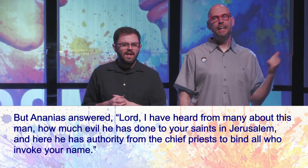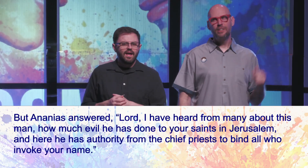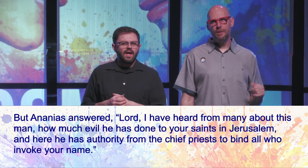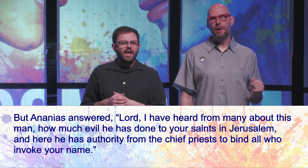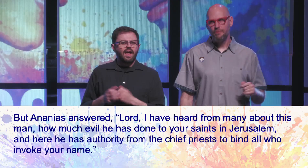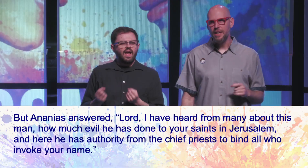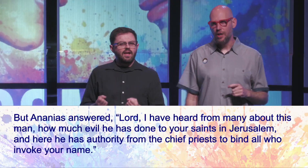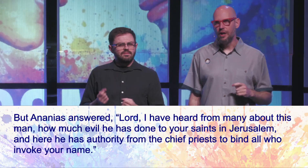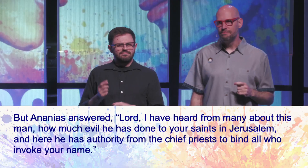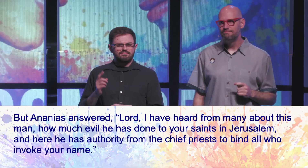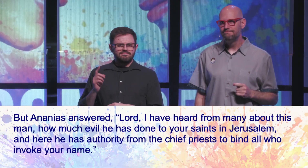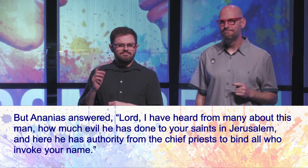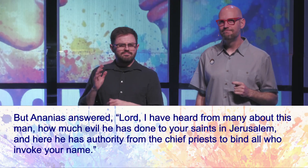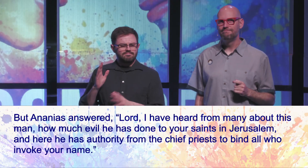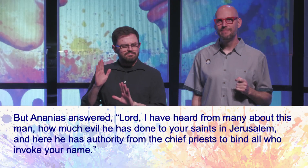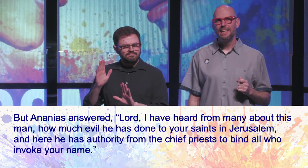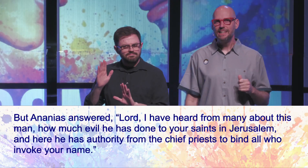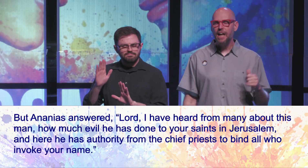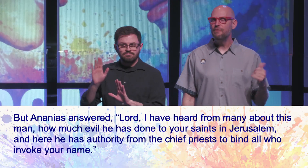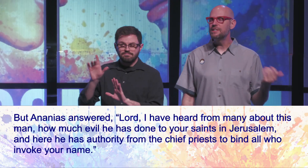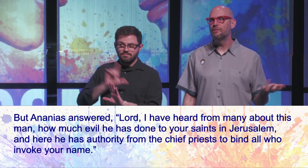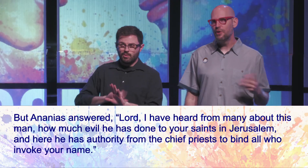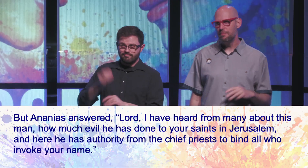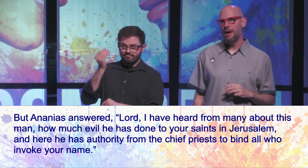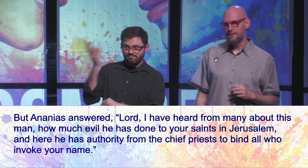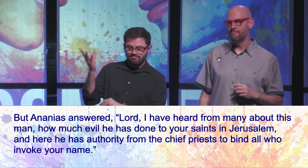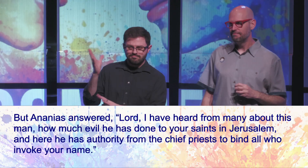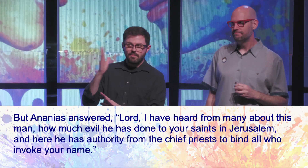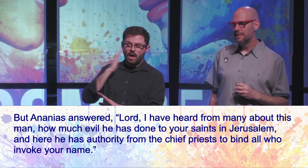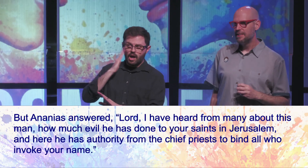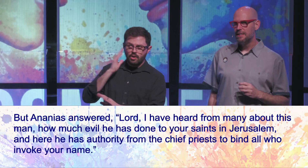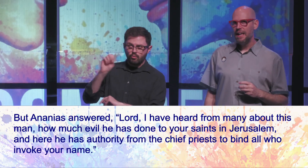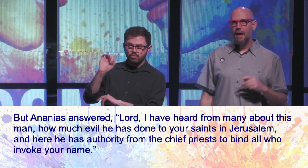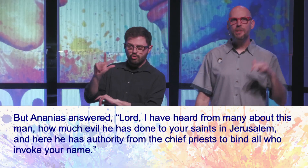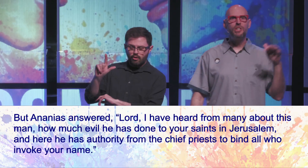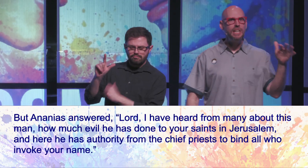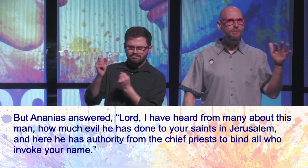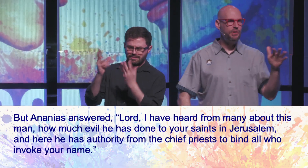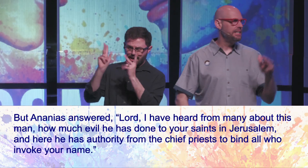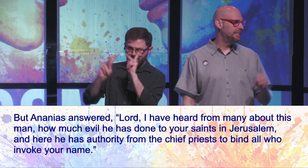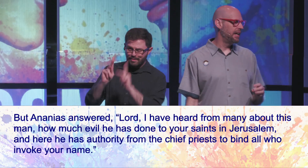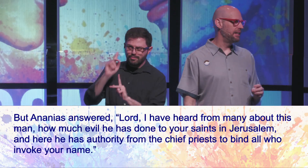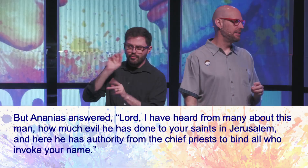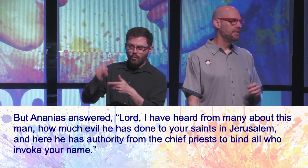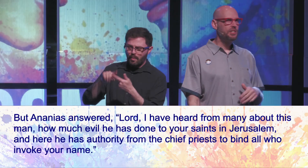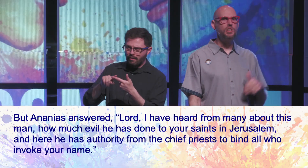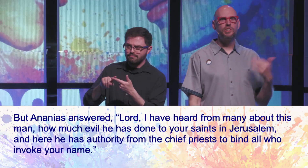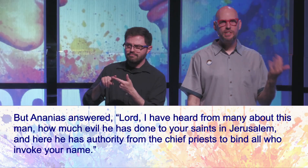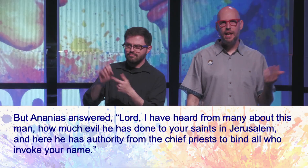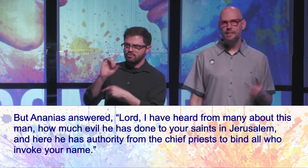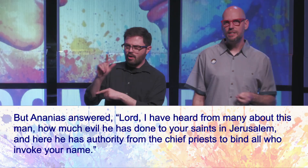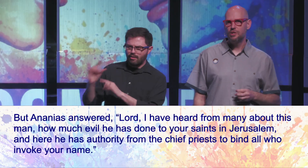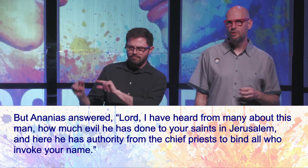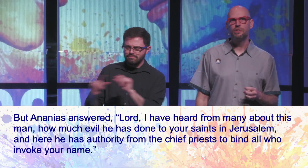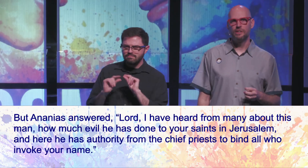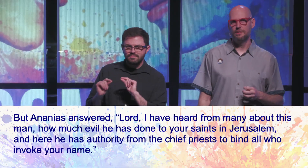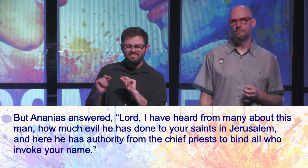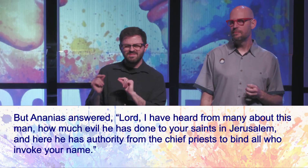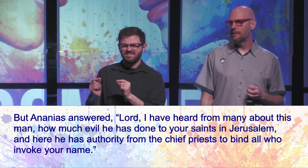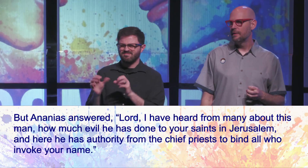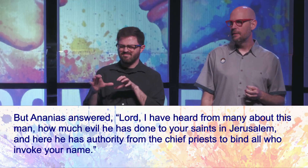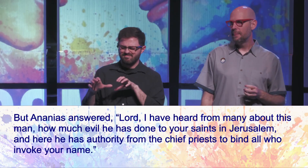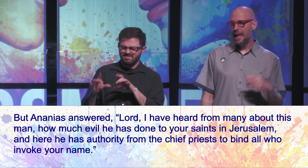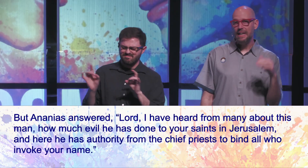this guy's on my radar. A lot of us have heard about him, how much evil he's done to your saints in